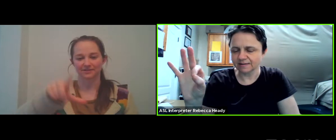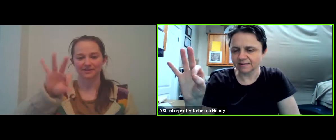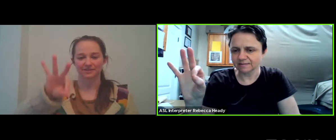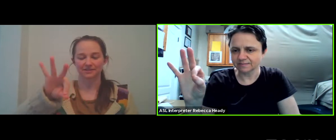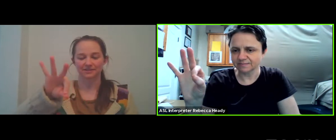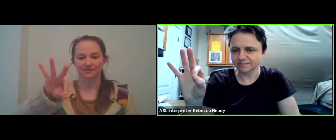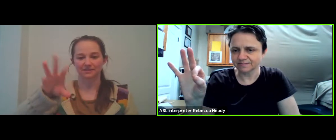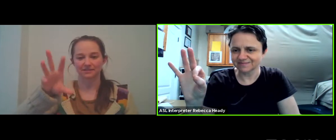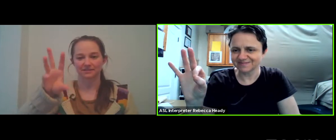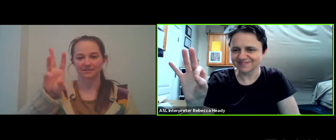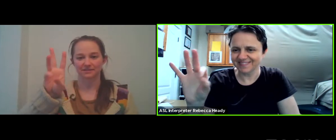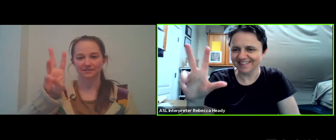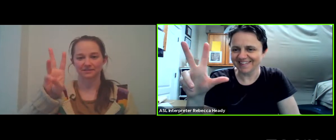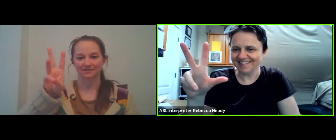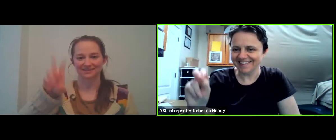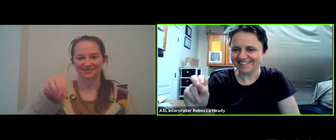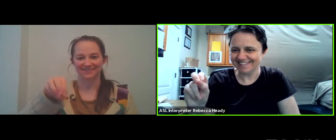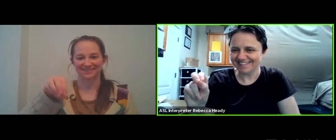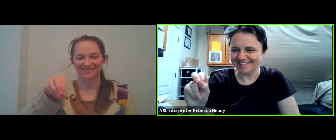29,